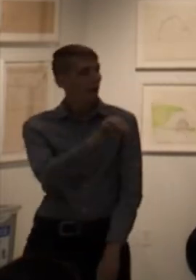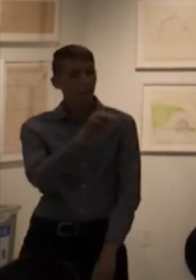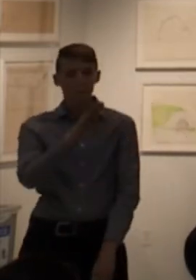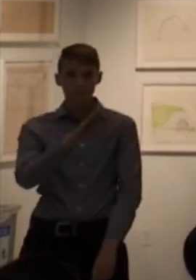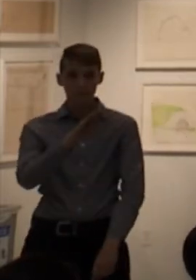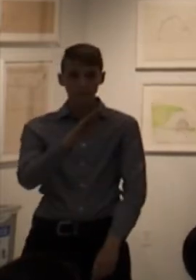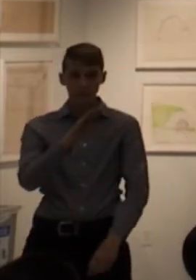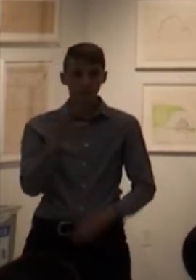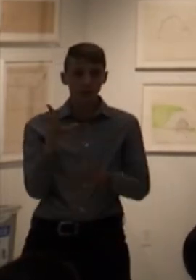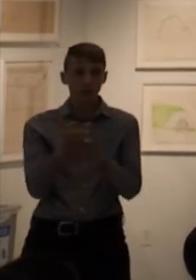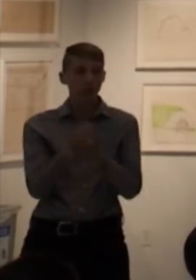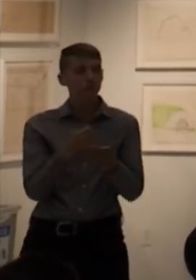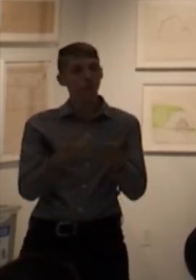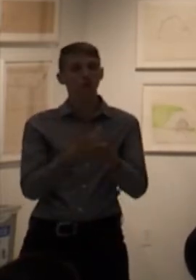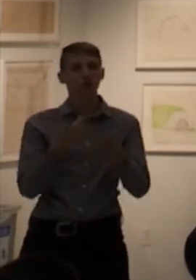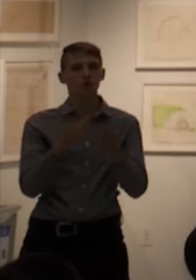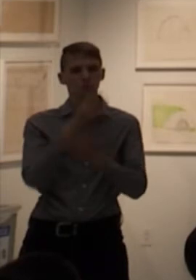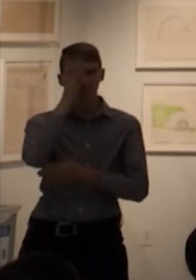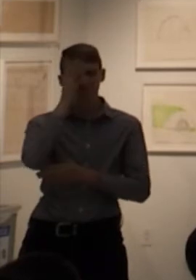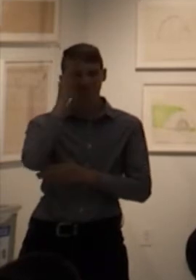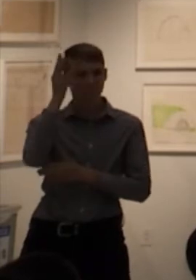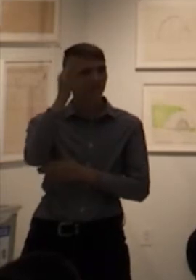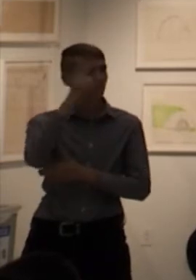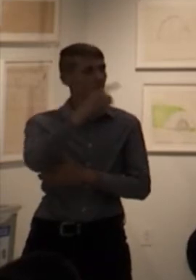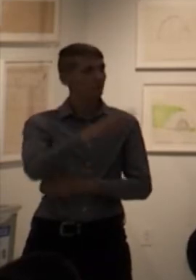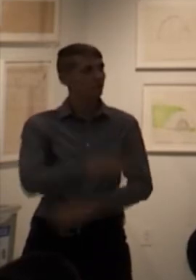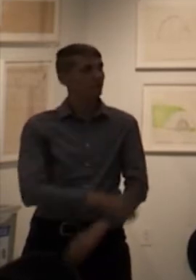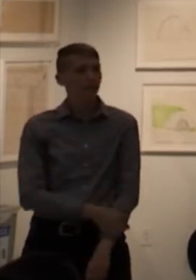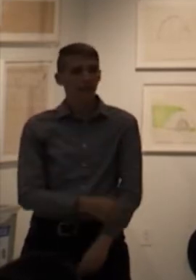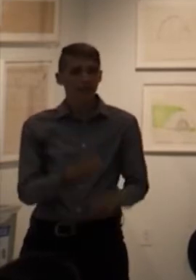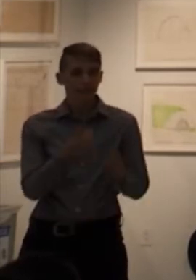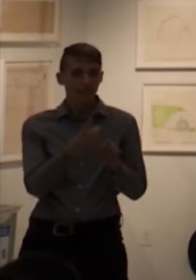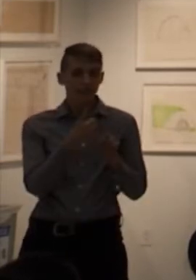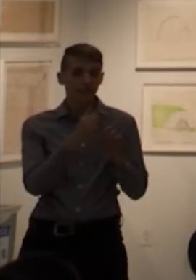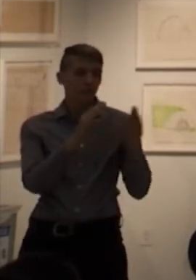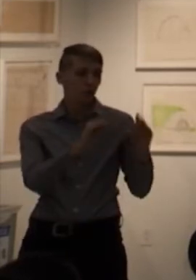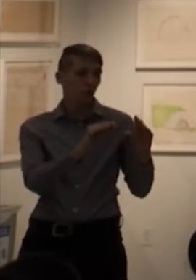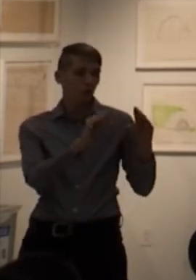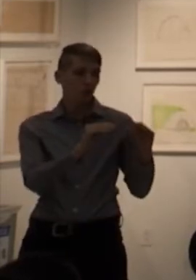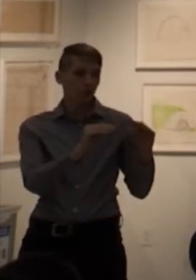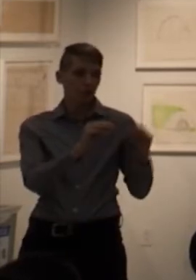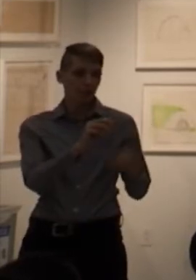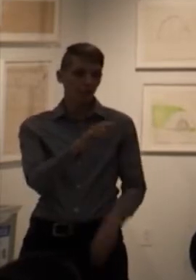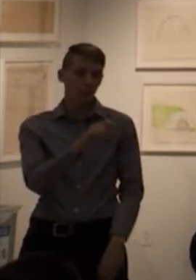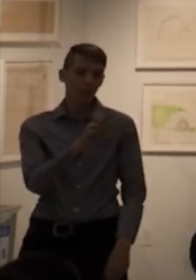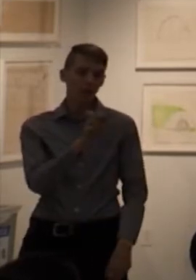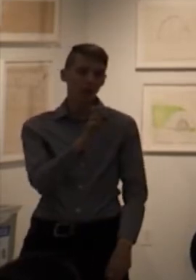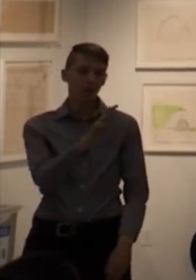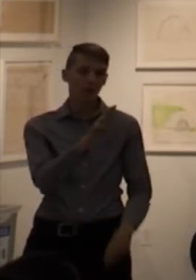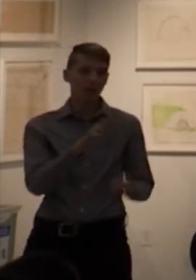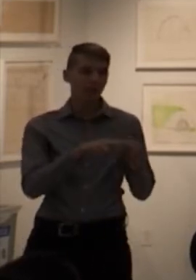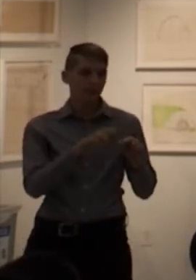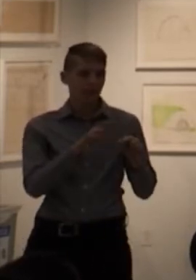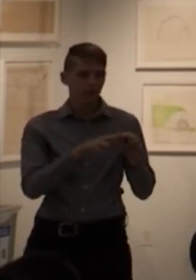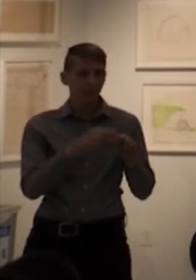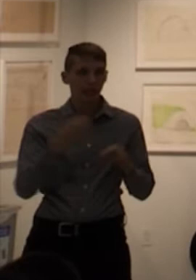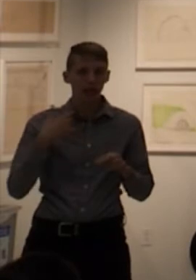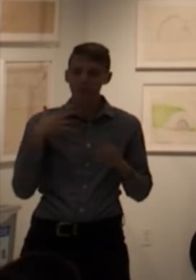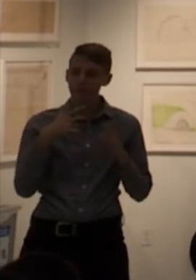design breakthrough. With its self-cushioning polymer seat, it's won major awards for design